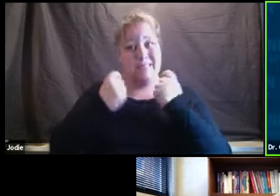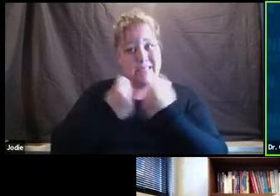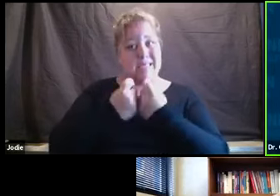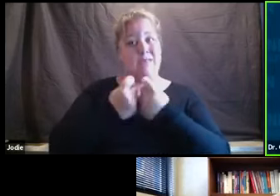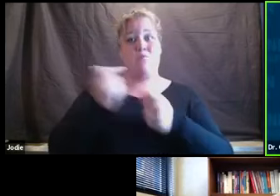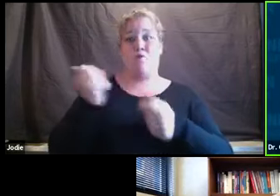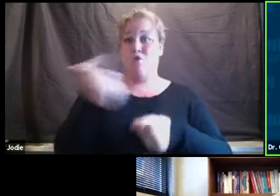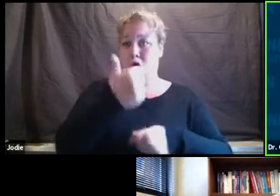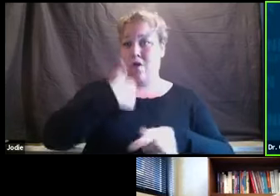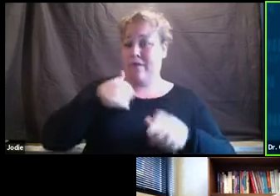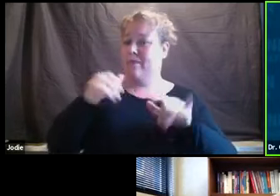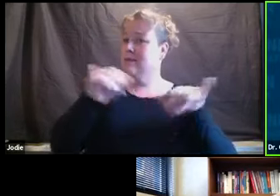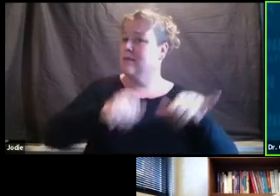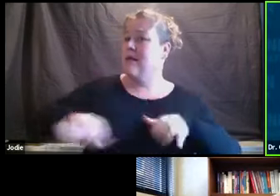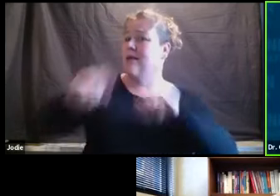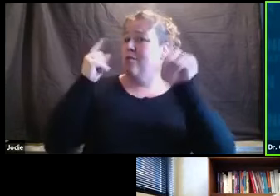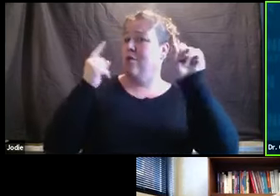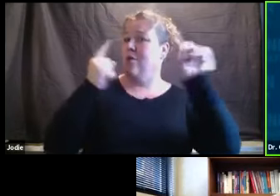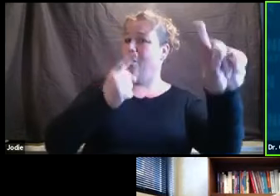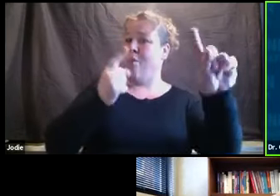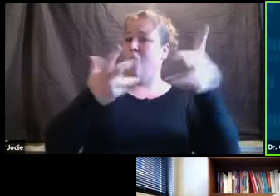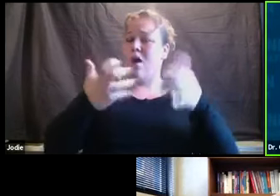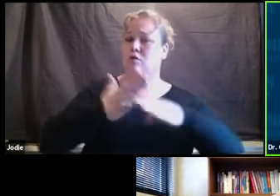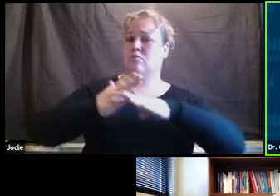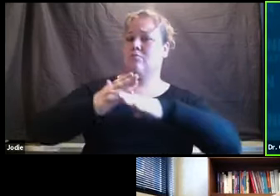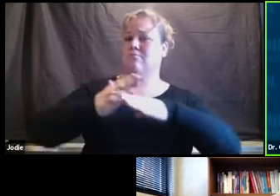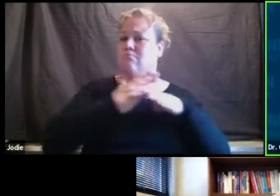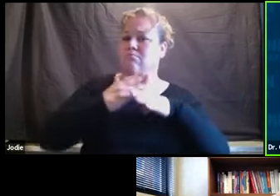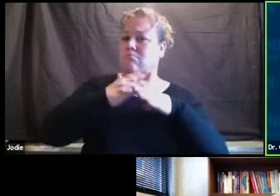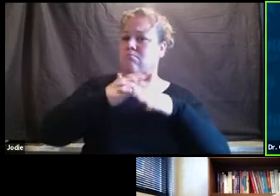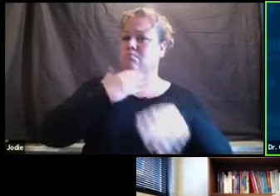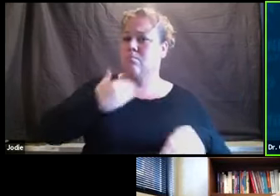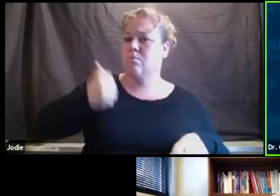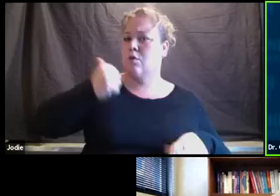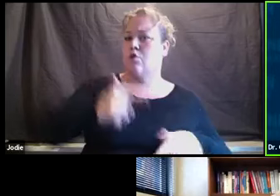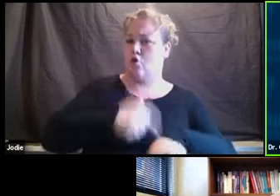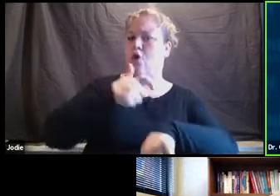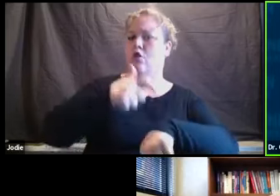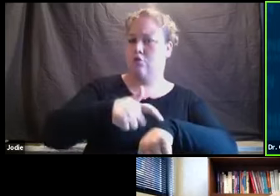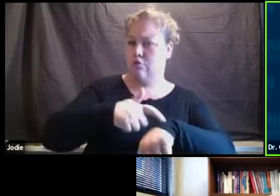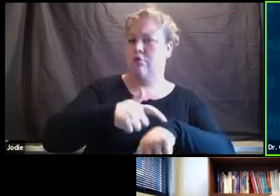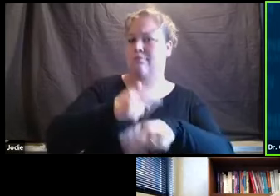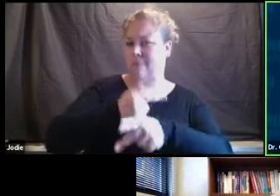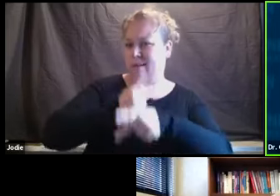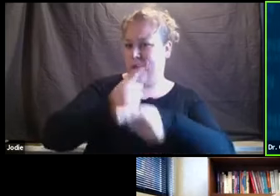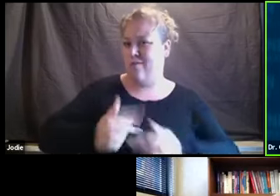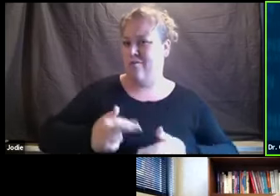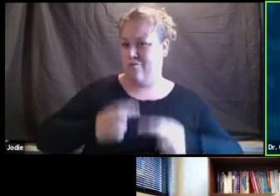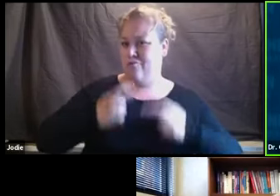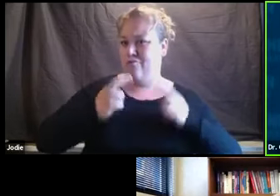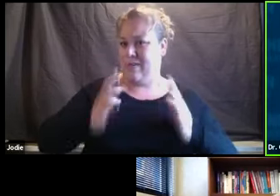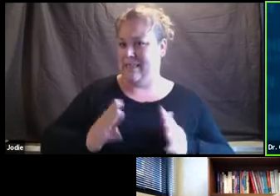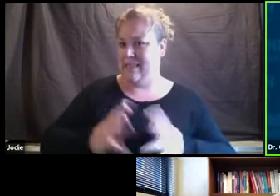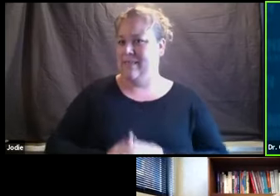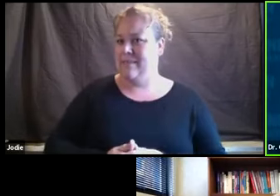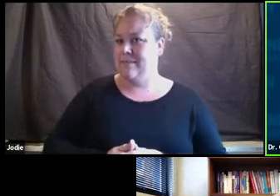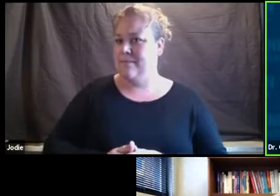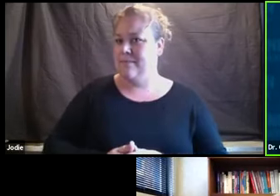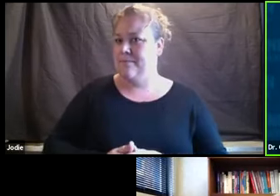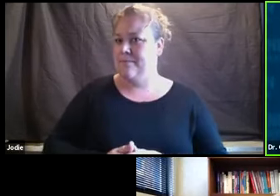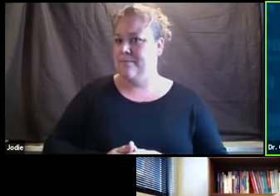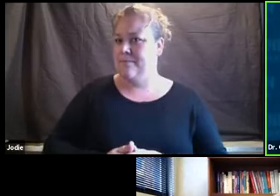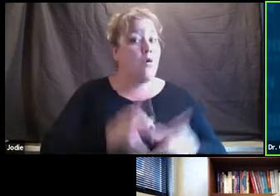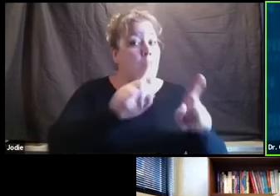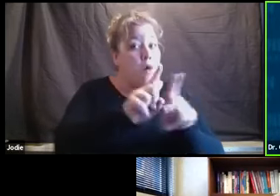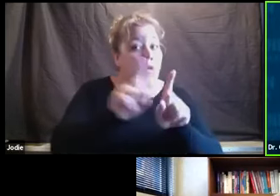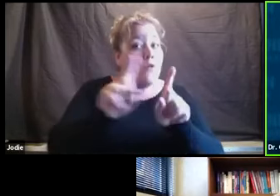of protecting our long-term care facility residents. In addition, we have a group of about 50 local and